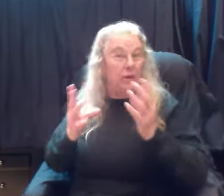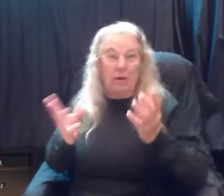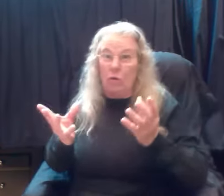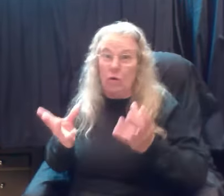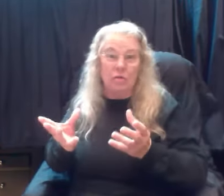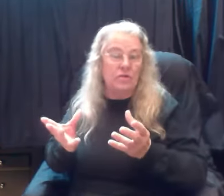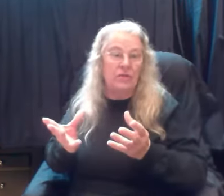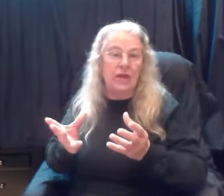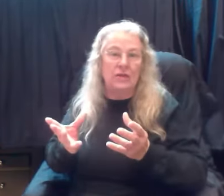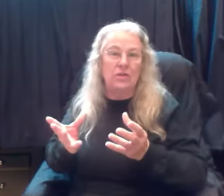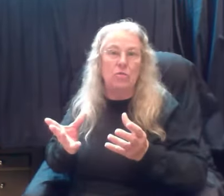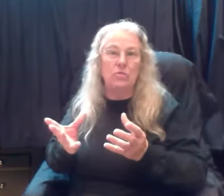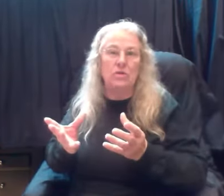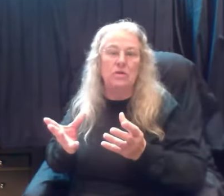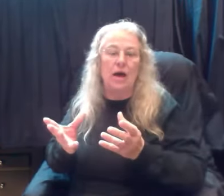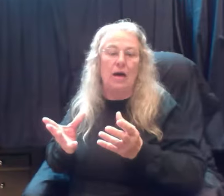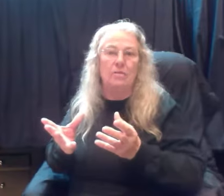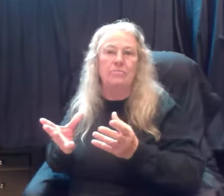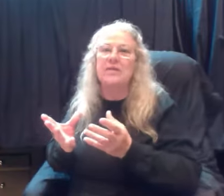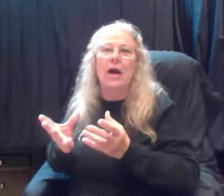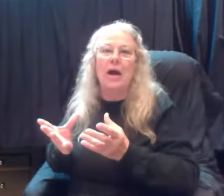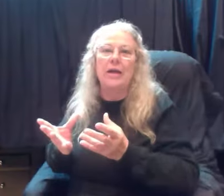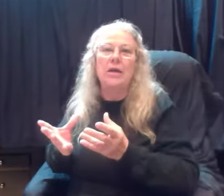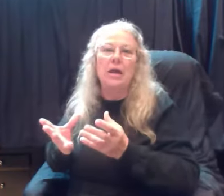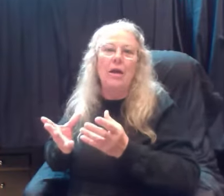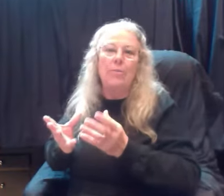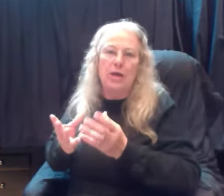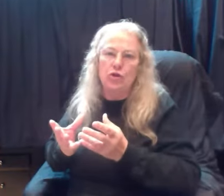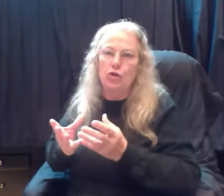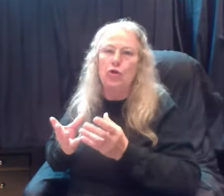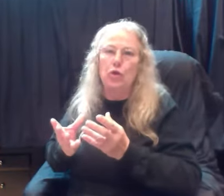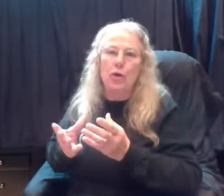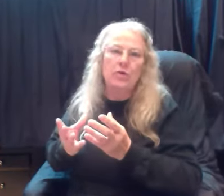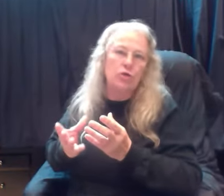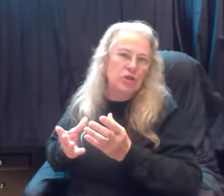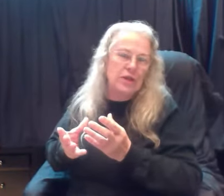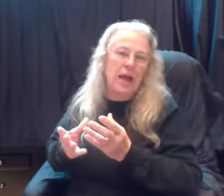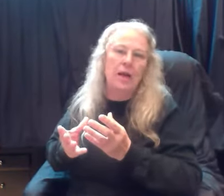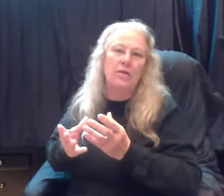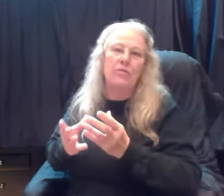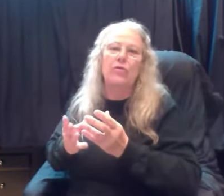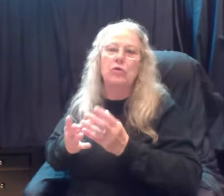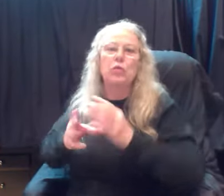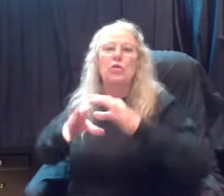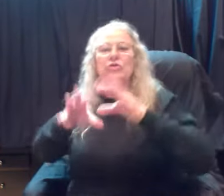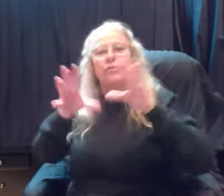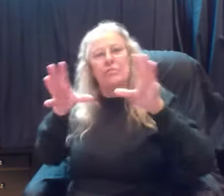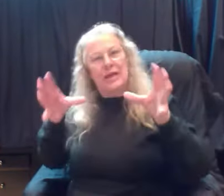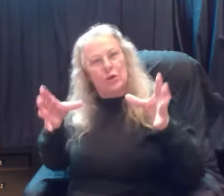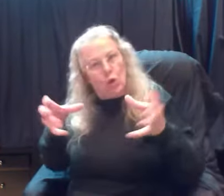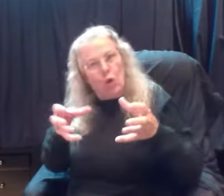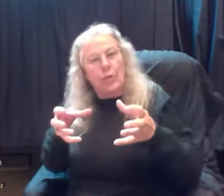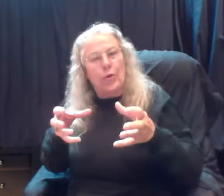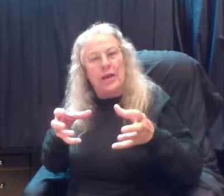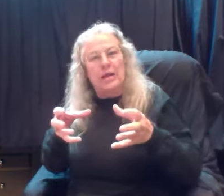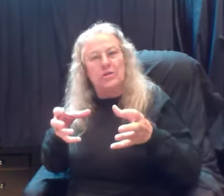words that they don't sign, make sure you understand that those words are incorporated into the